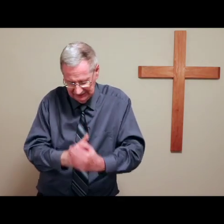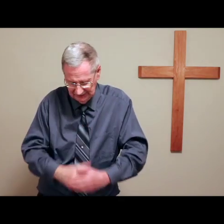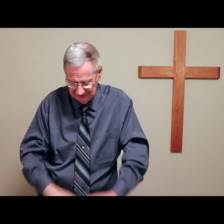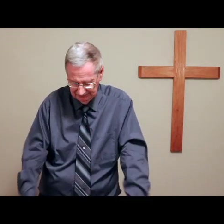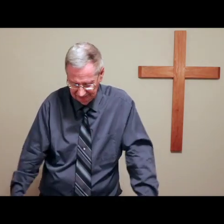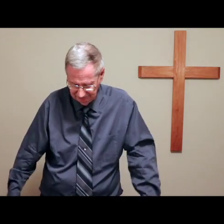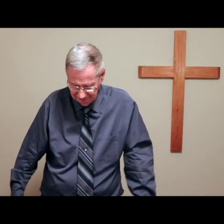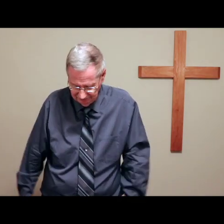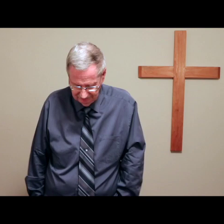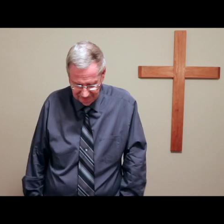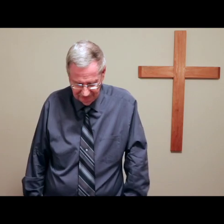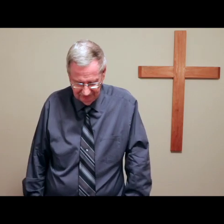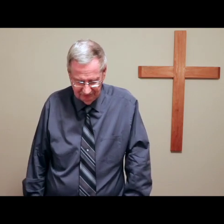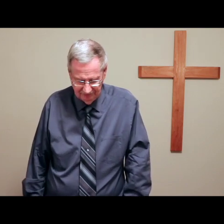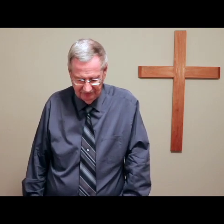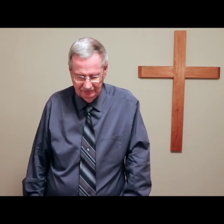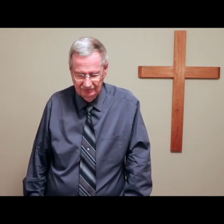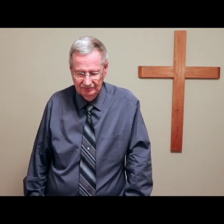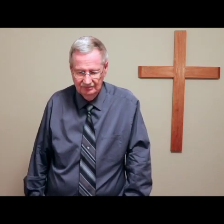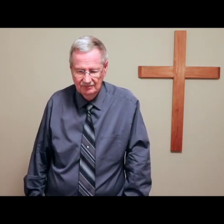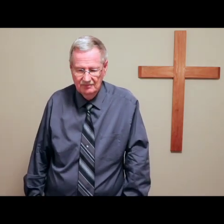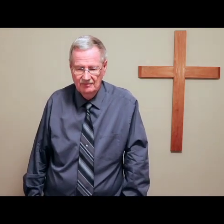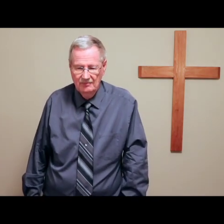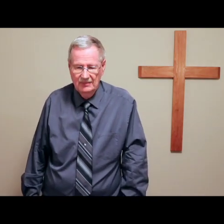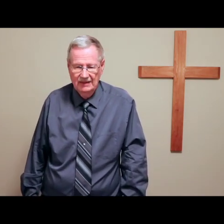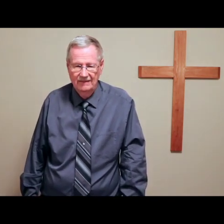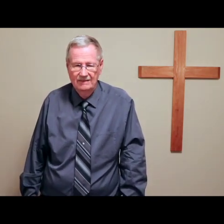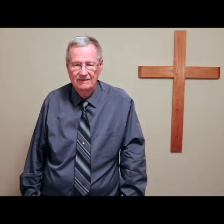This we pray in Jesus' name. Amen.